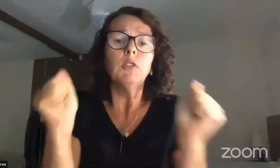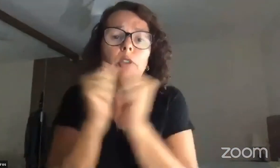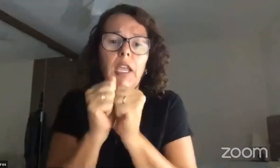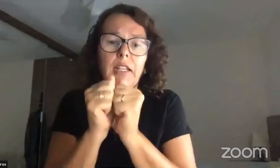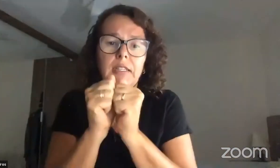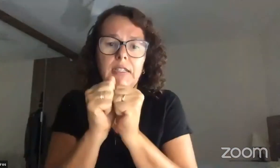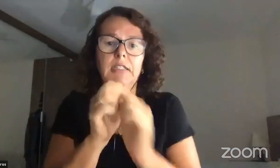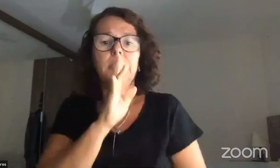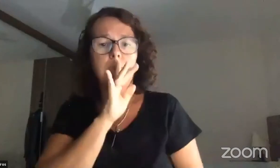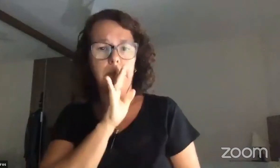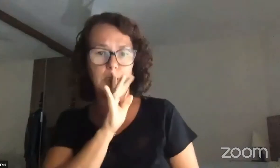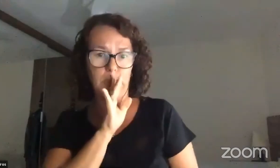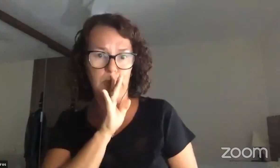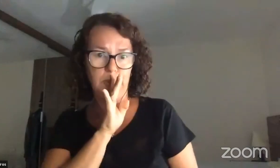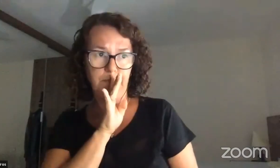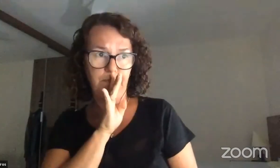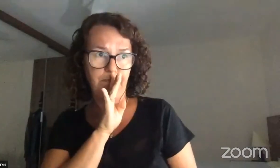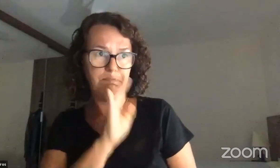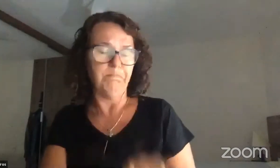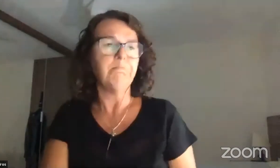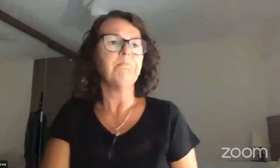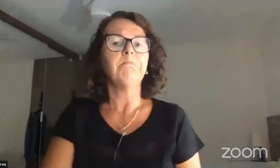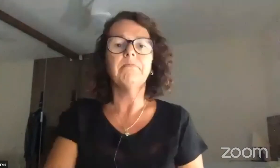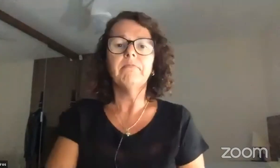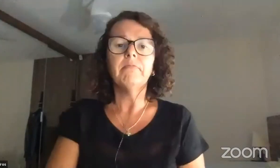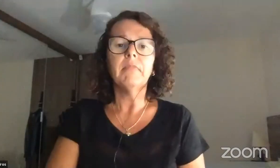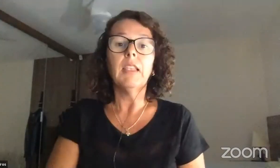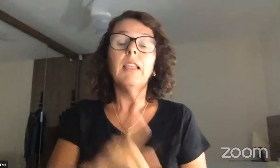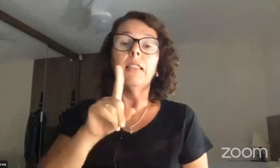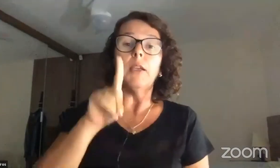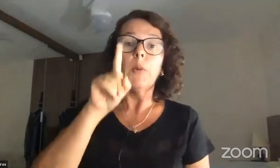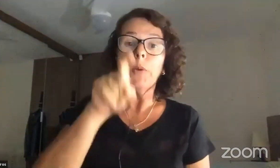he says that gestures can be more linguistic if they are paired with spoken word.